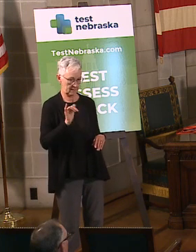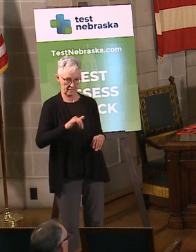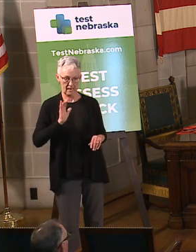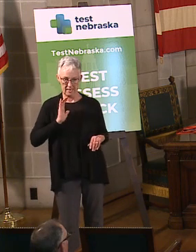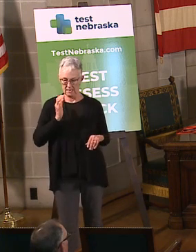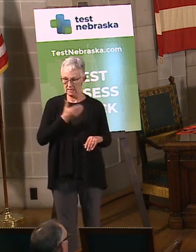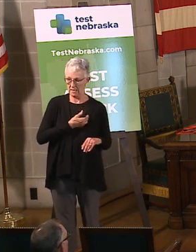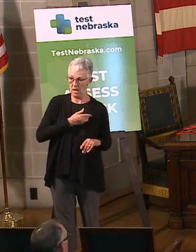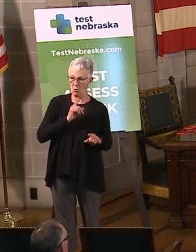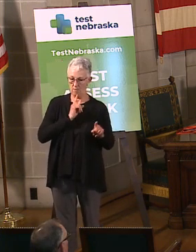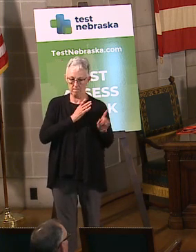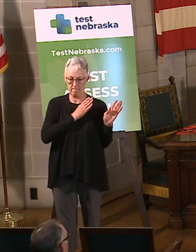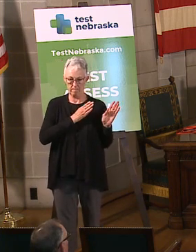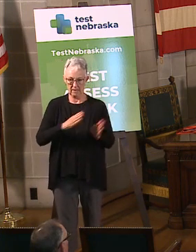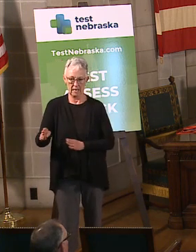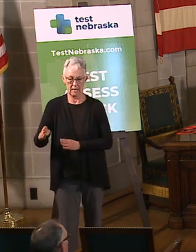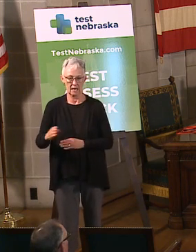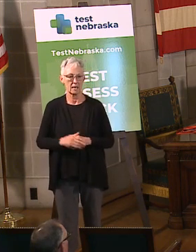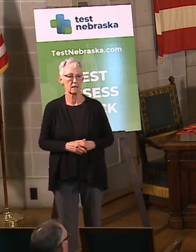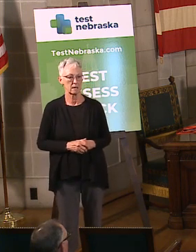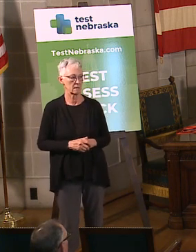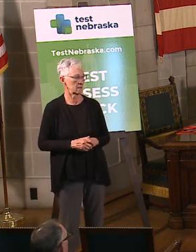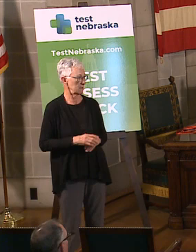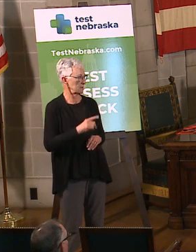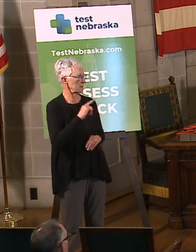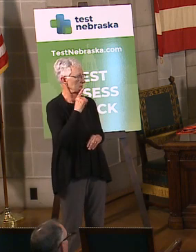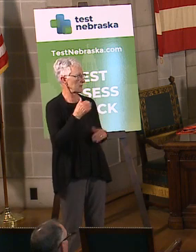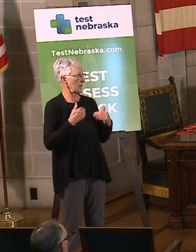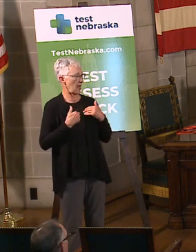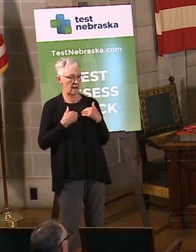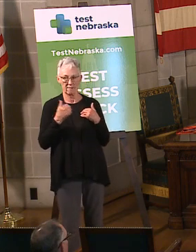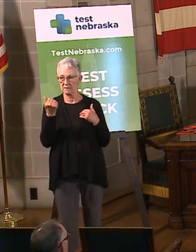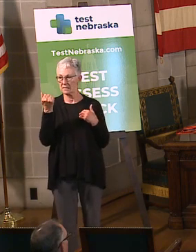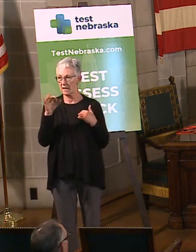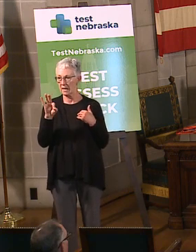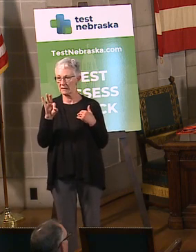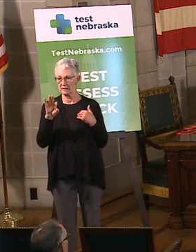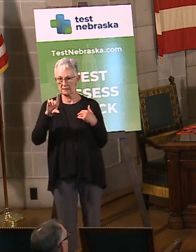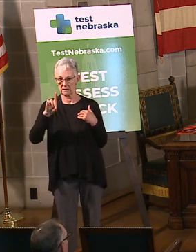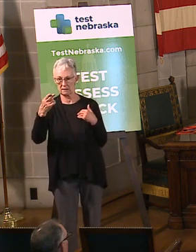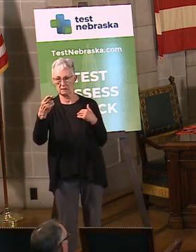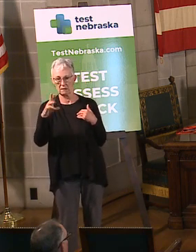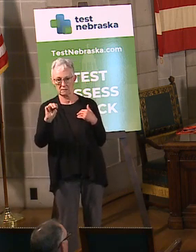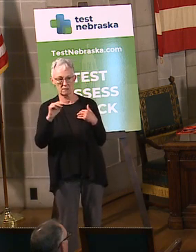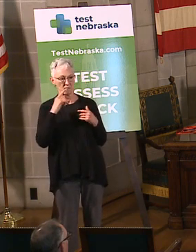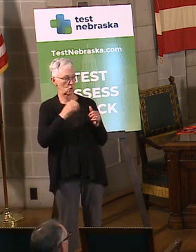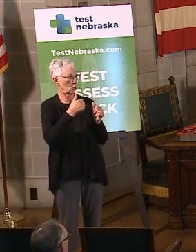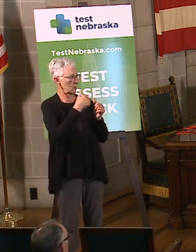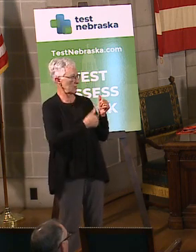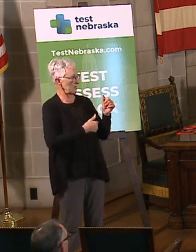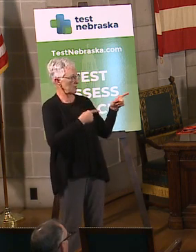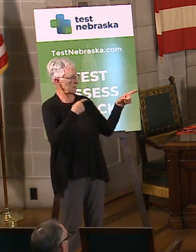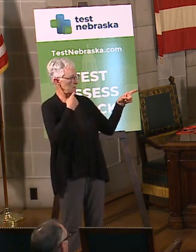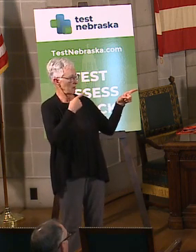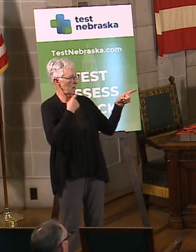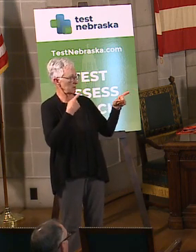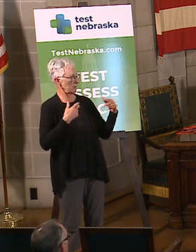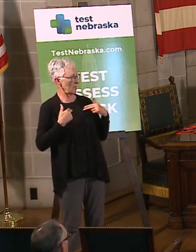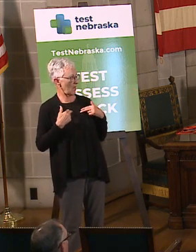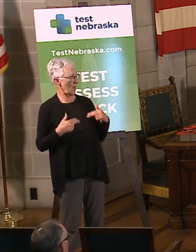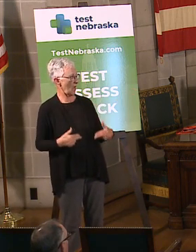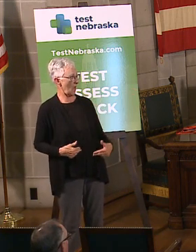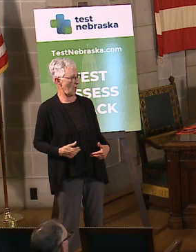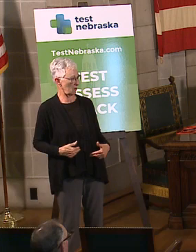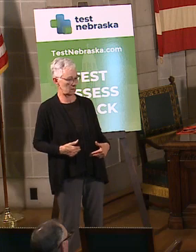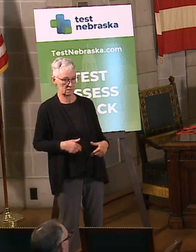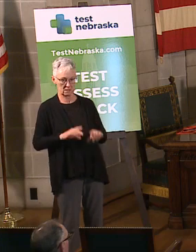again, have, as we've said before, 19 DHMs, one for each of the different public health districts, but for, 17 of them, they're going to